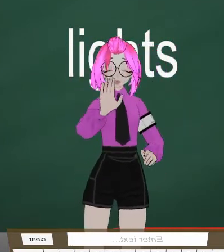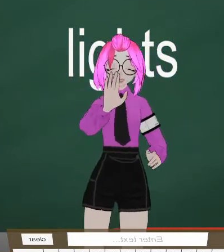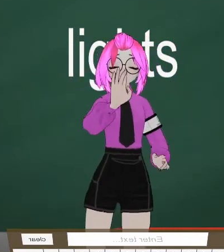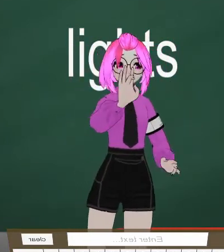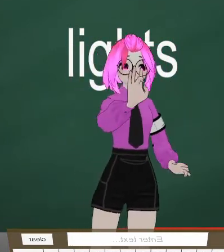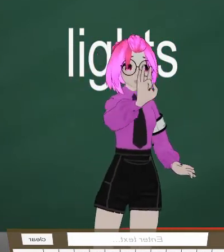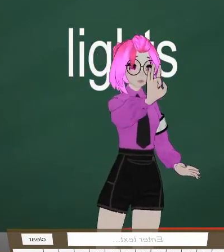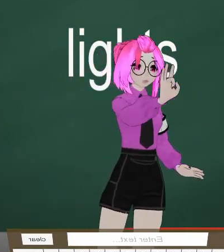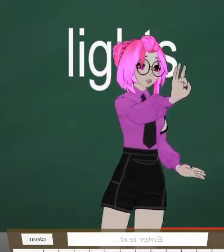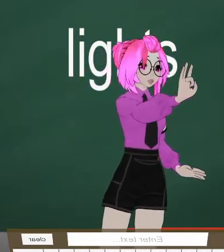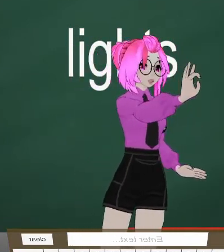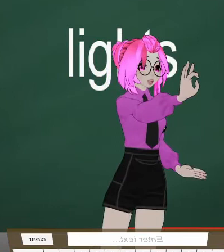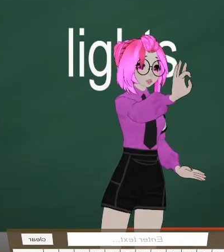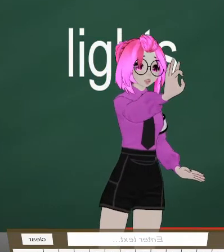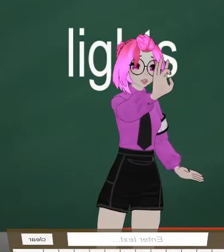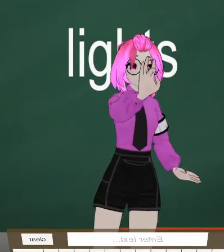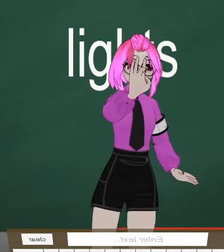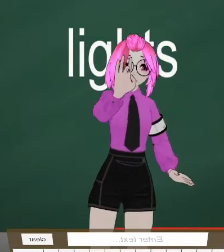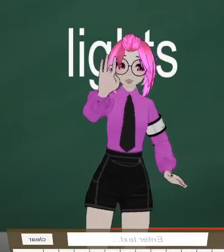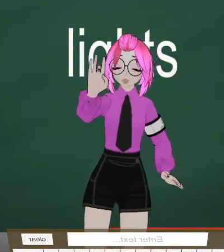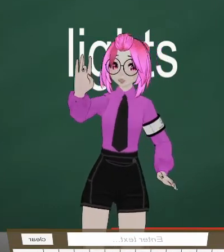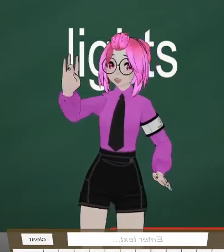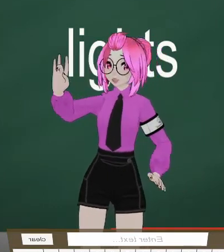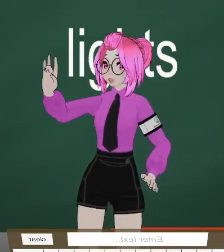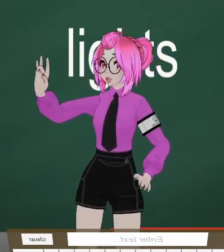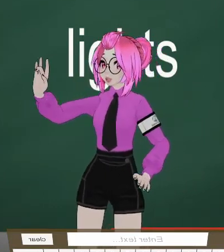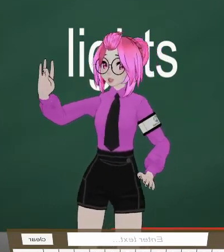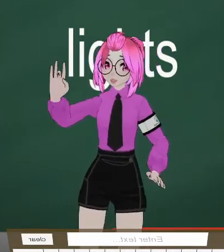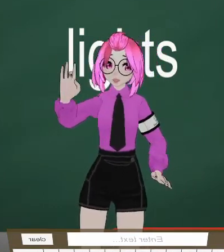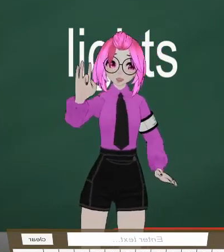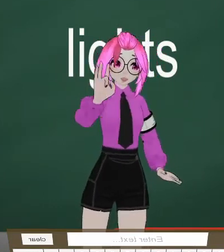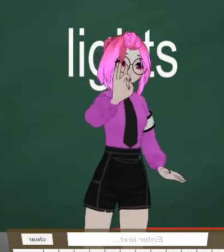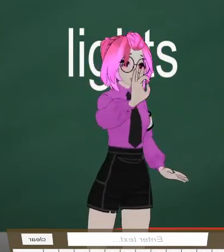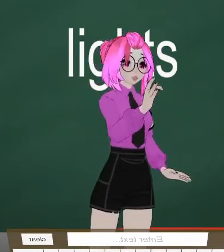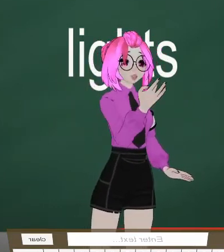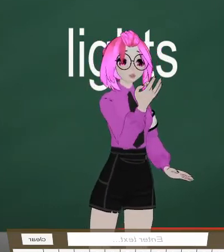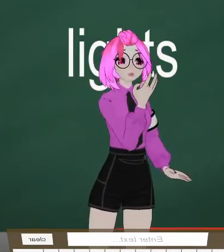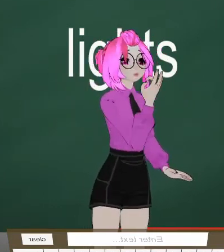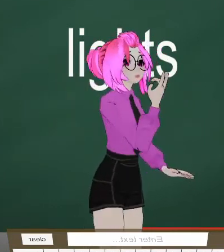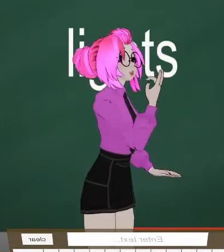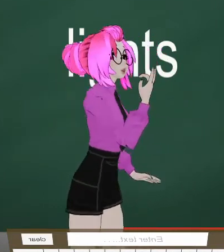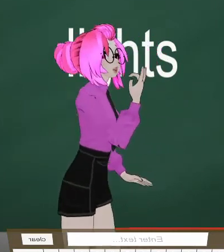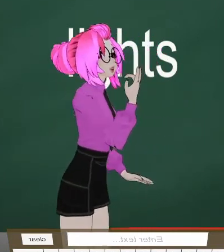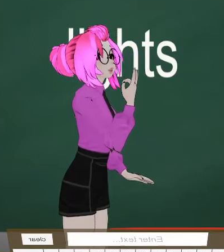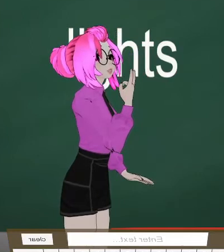you're going to be having your middle finger down connected with your thumb you go on your chin